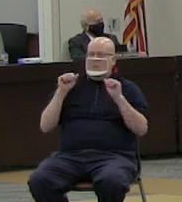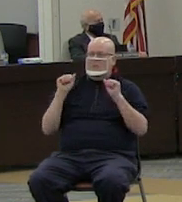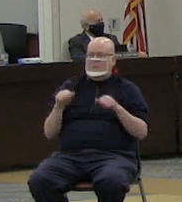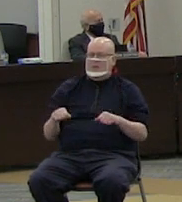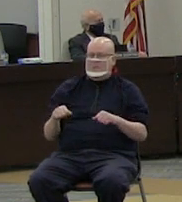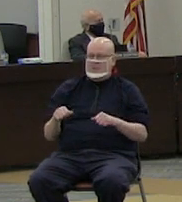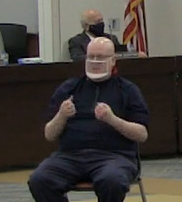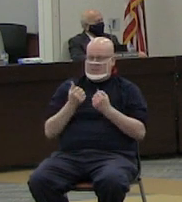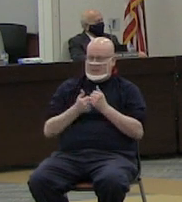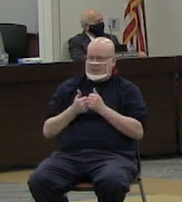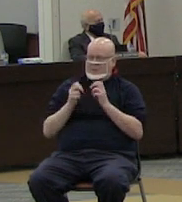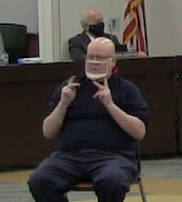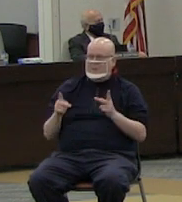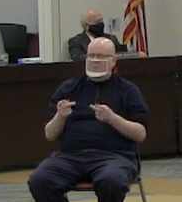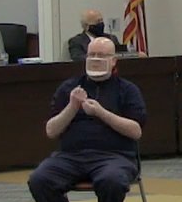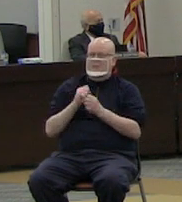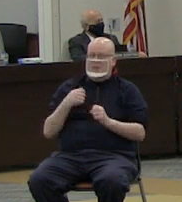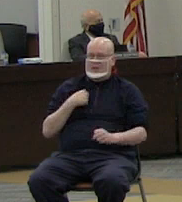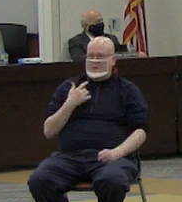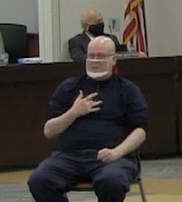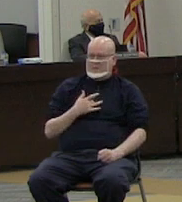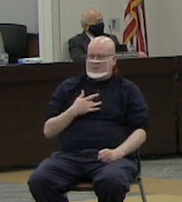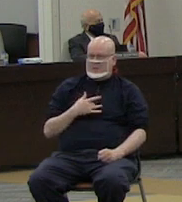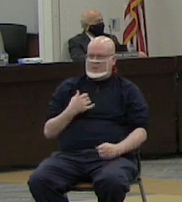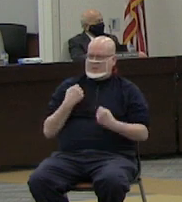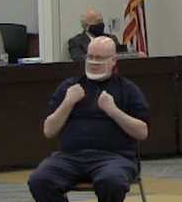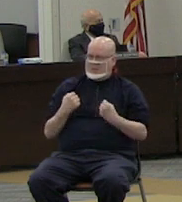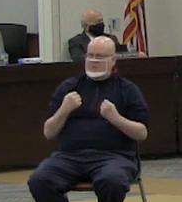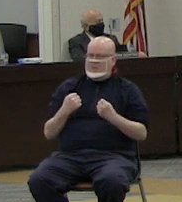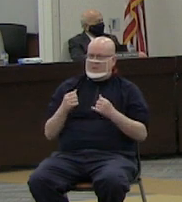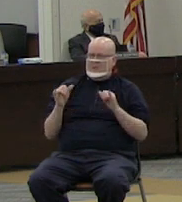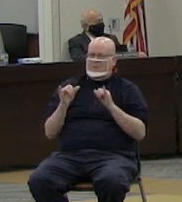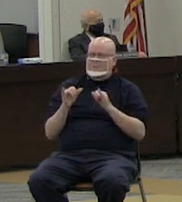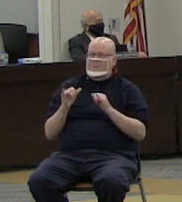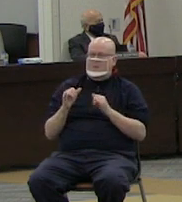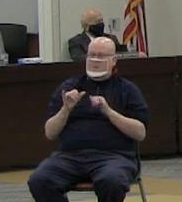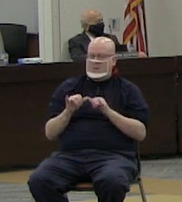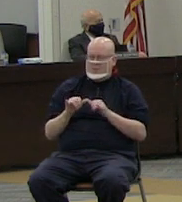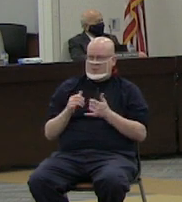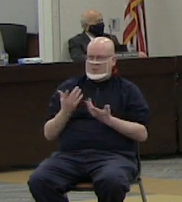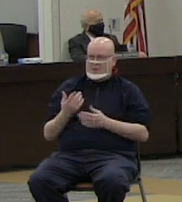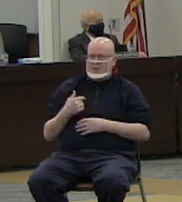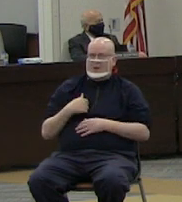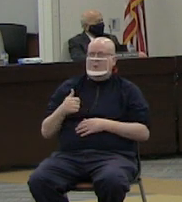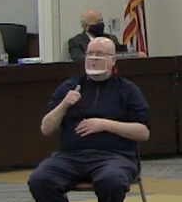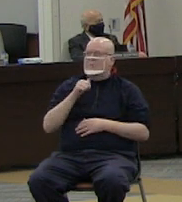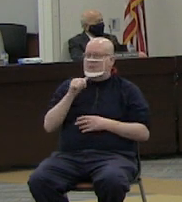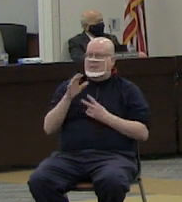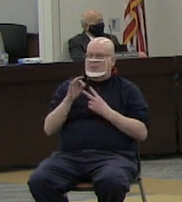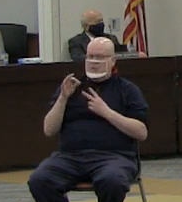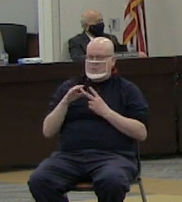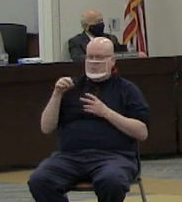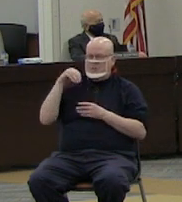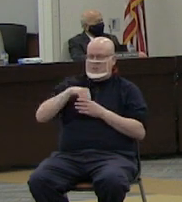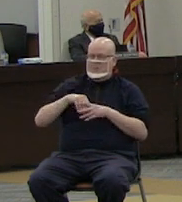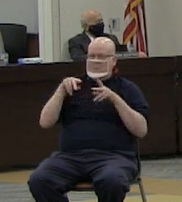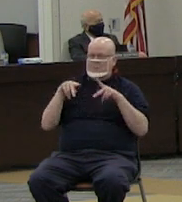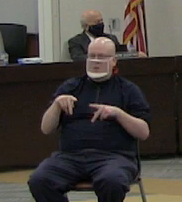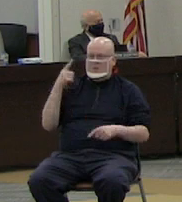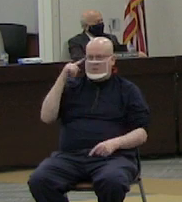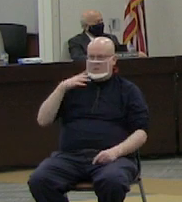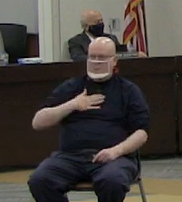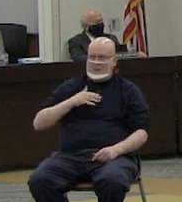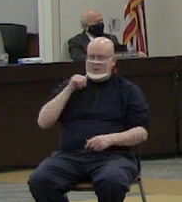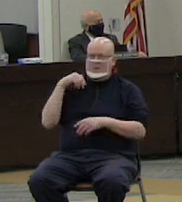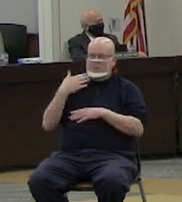much as possible. I'm confident in the measures that our district is taking. I wouldn't have chosen the in-person option for my daughter if I didn't think